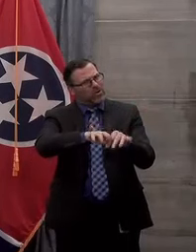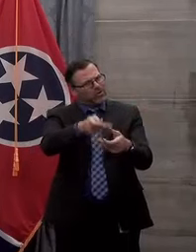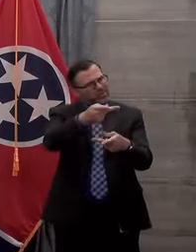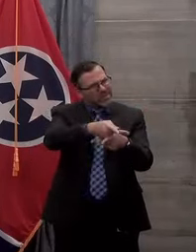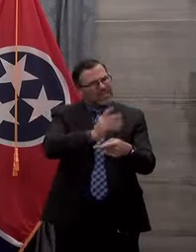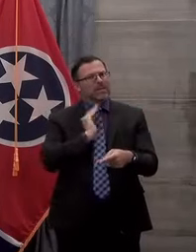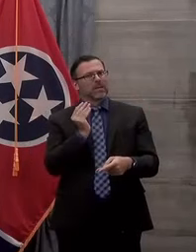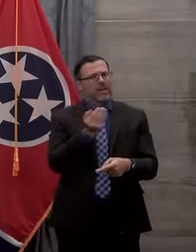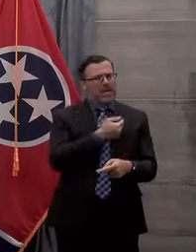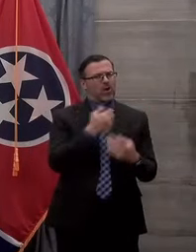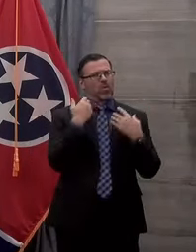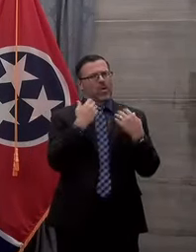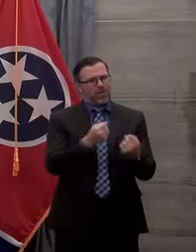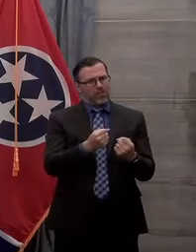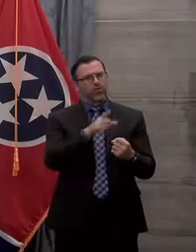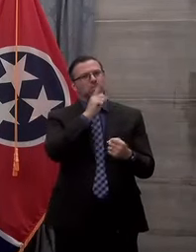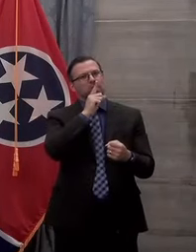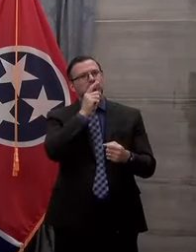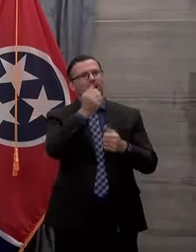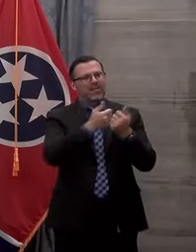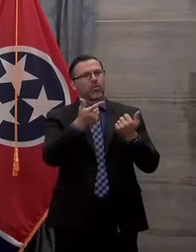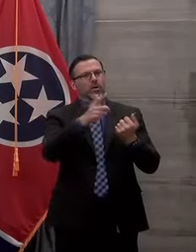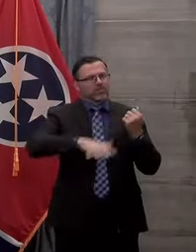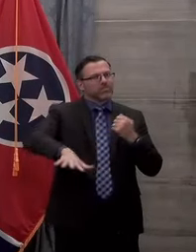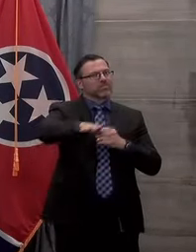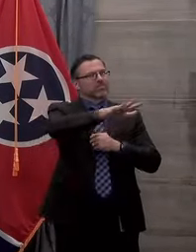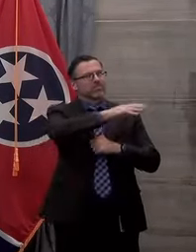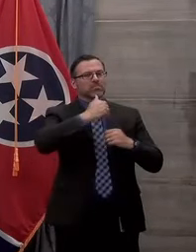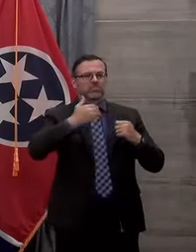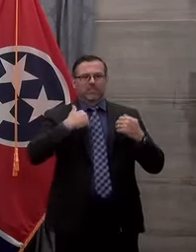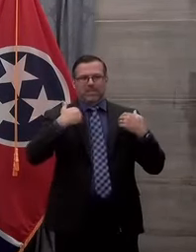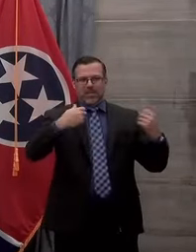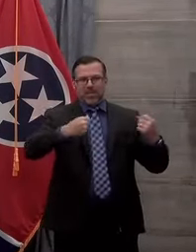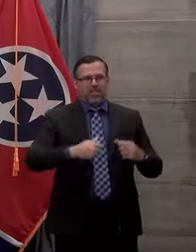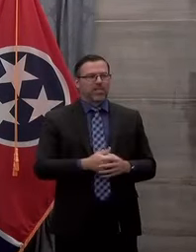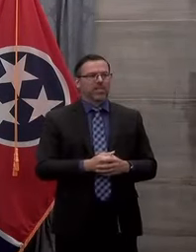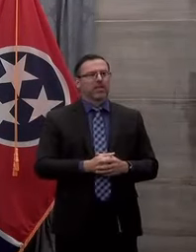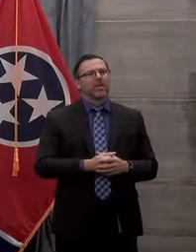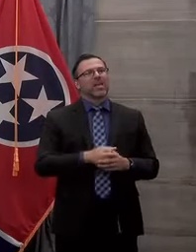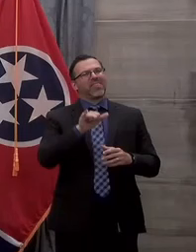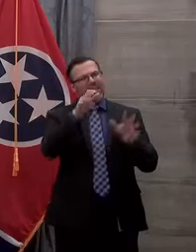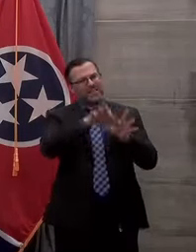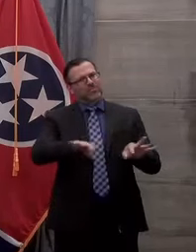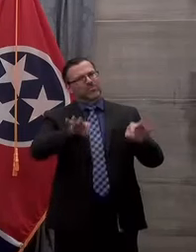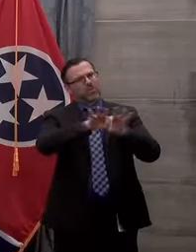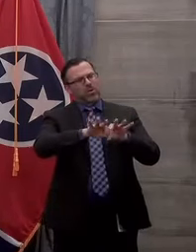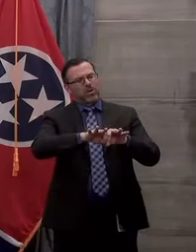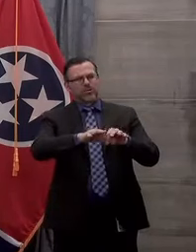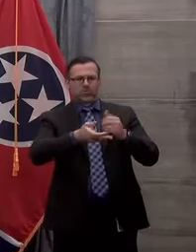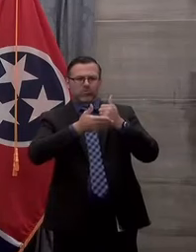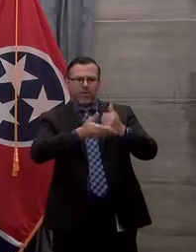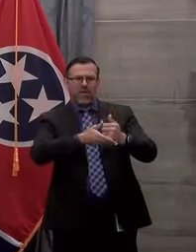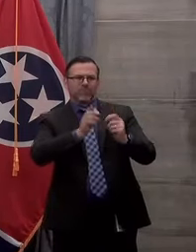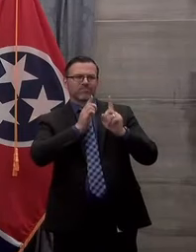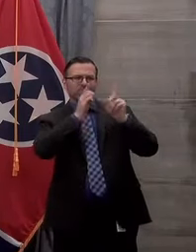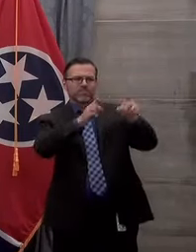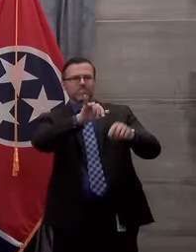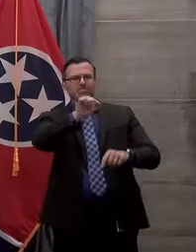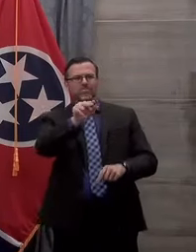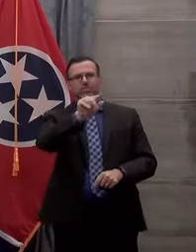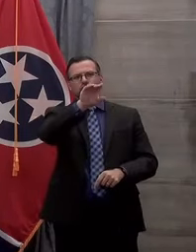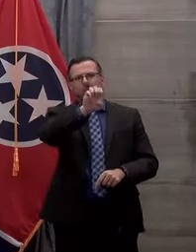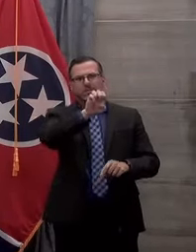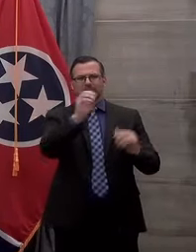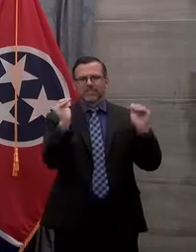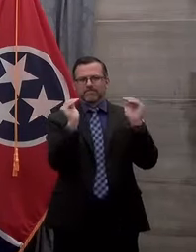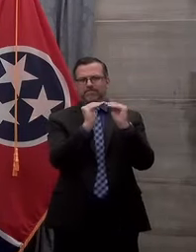to ensure our community health. This is important to realizing the justice and the changes that we are working so hard to